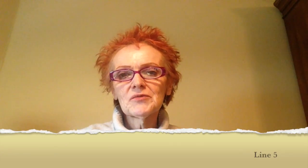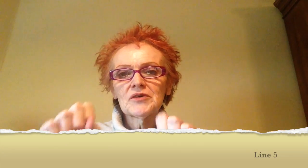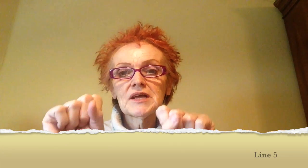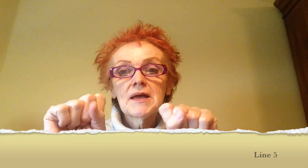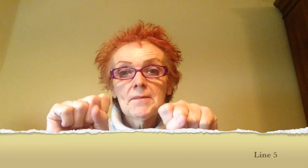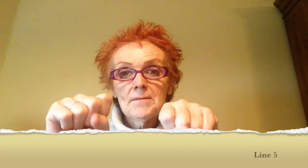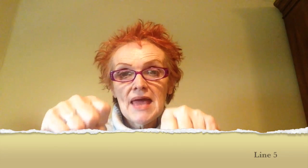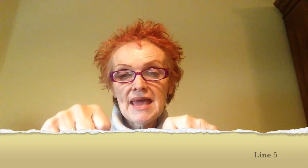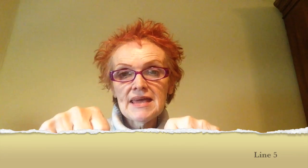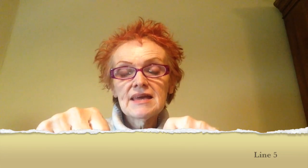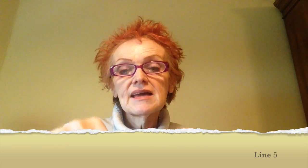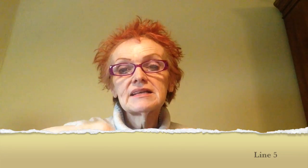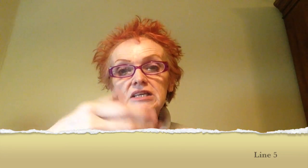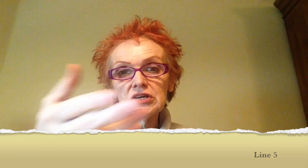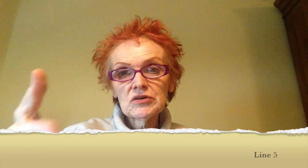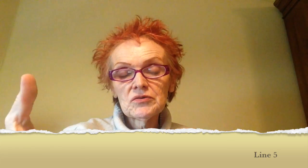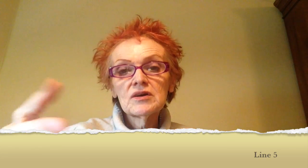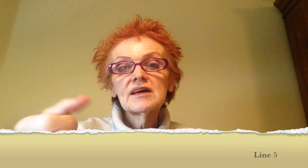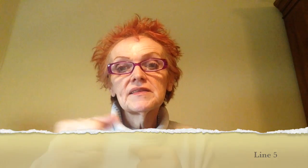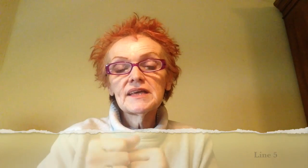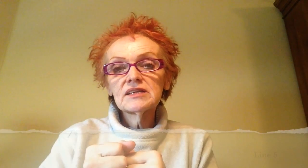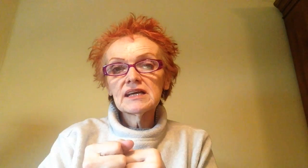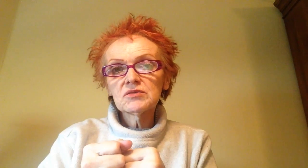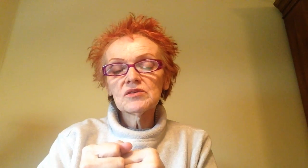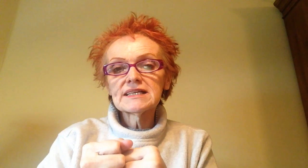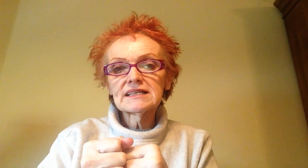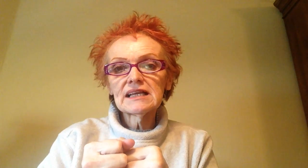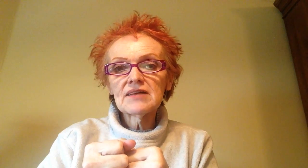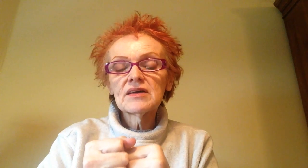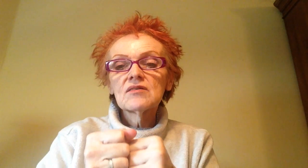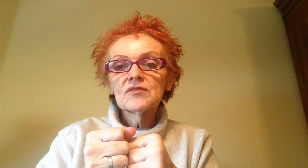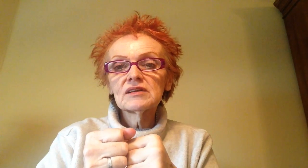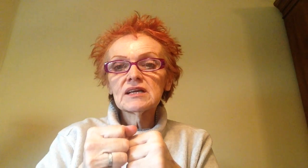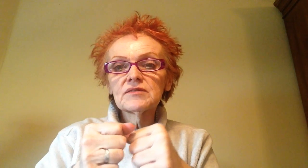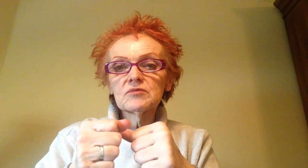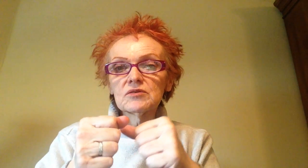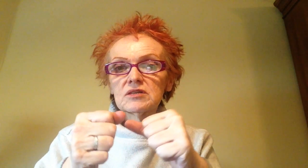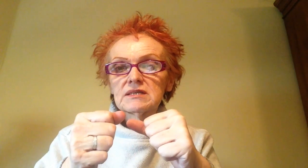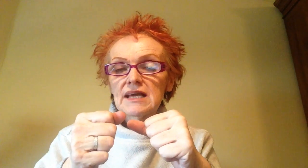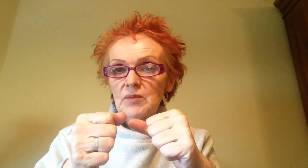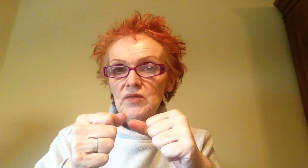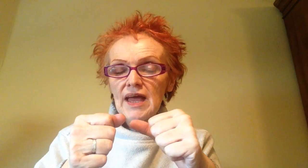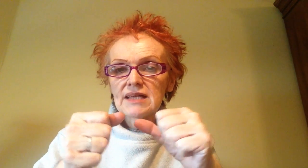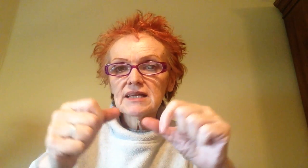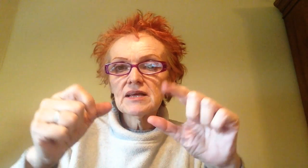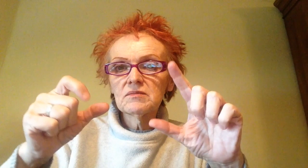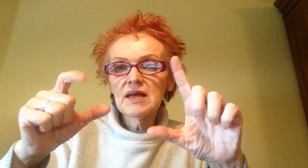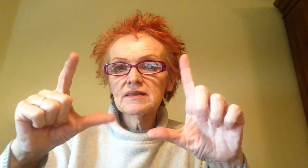word may and you. And then the next word is live. For live, you're going to take both hands and make